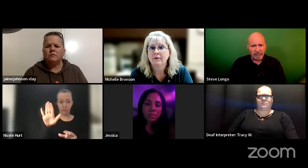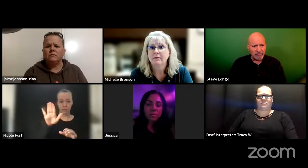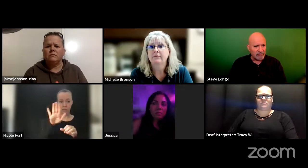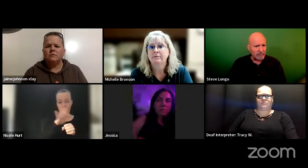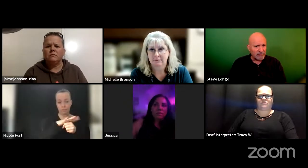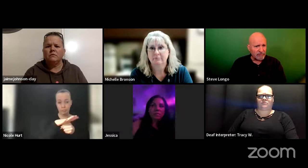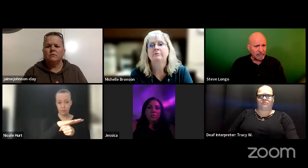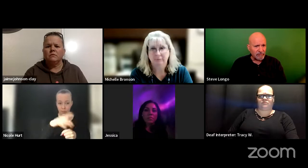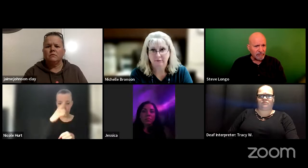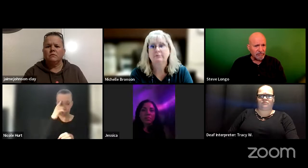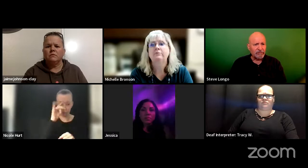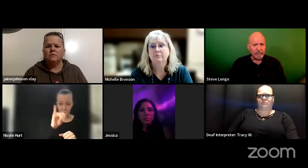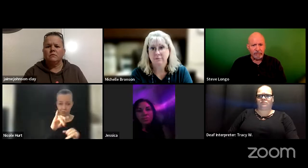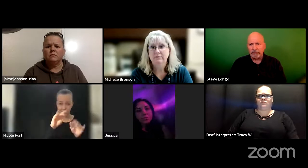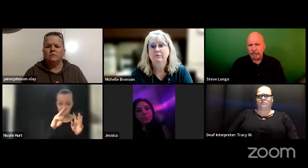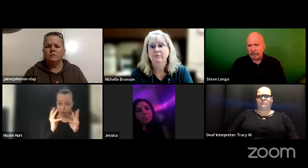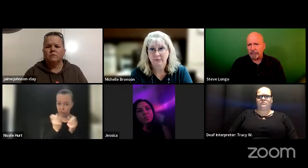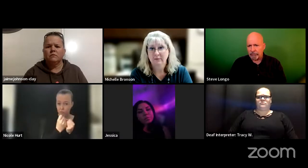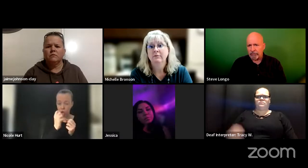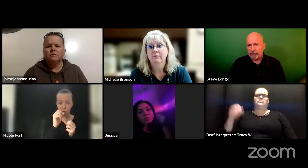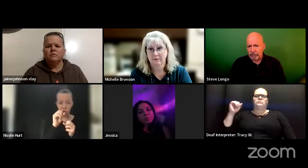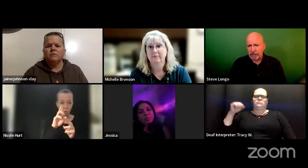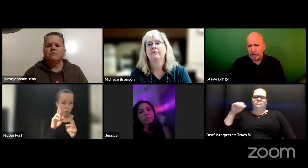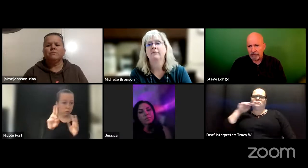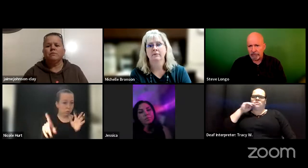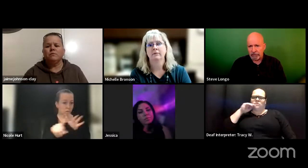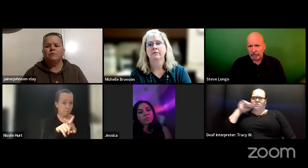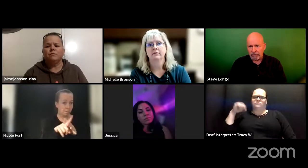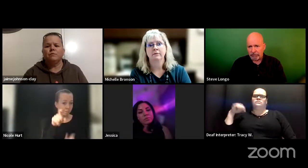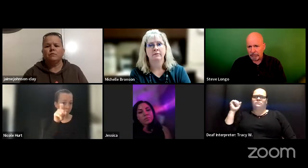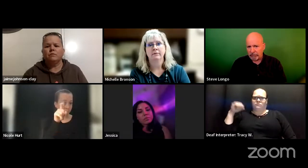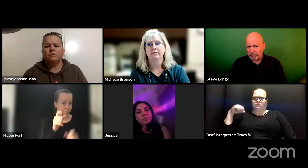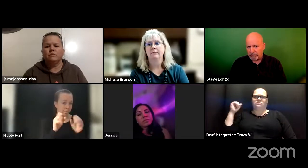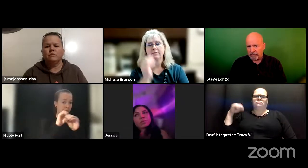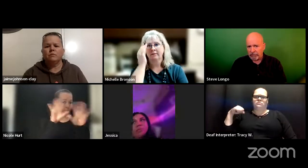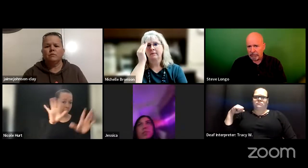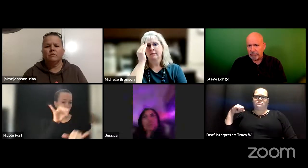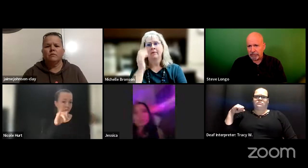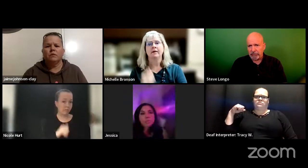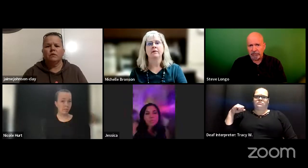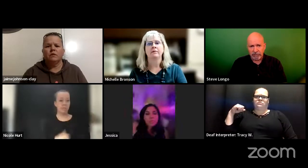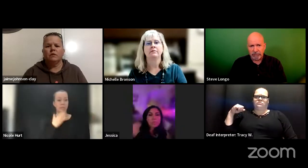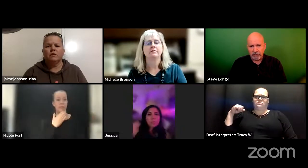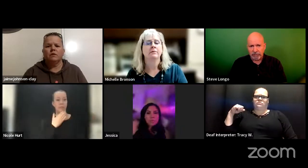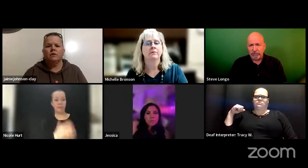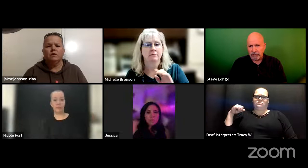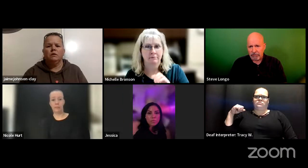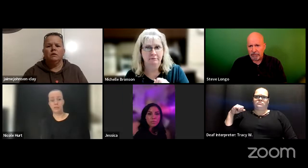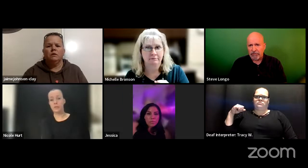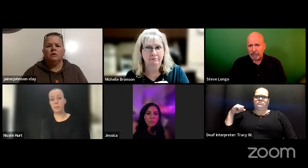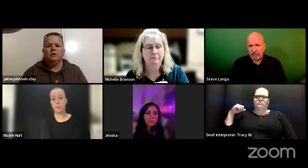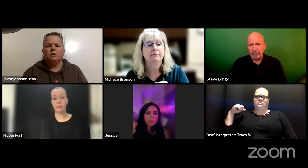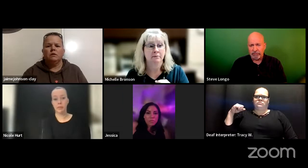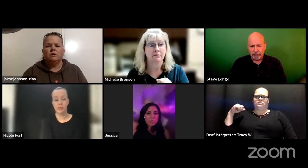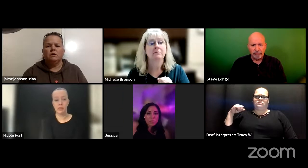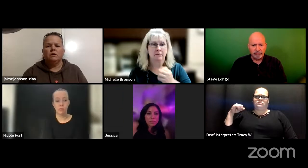contact Susan for a reservation or a spot for that event? Or can they simply show up?